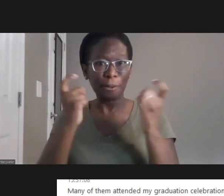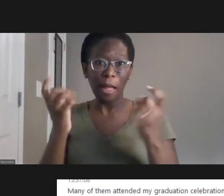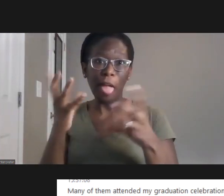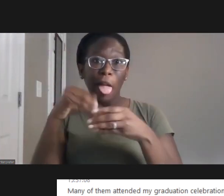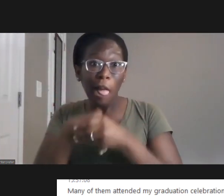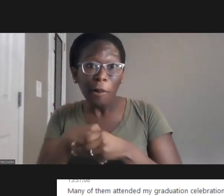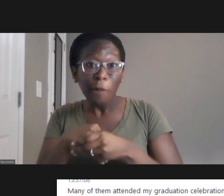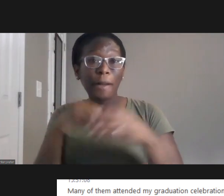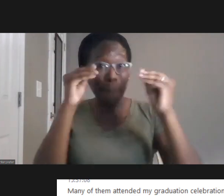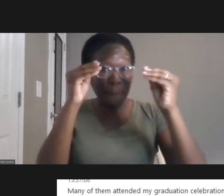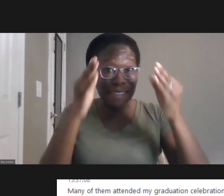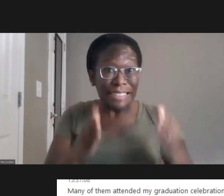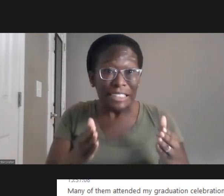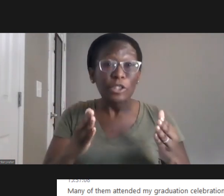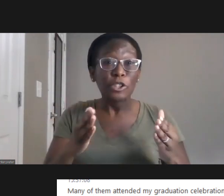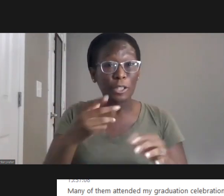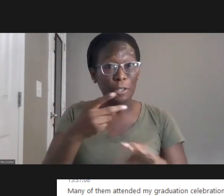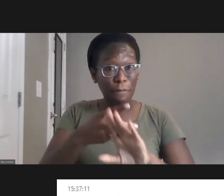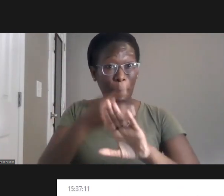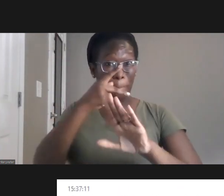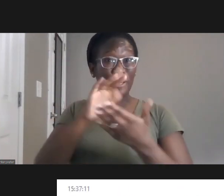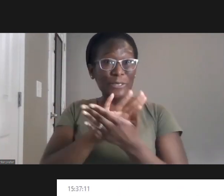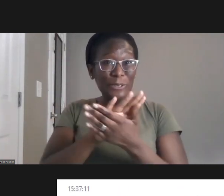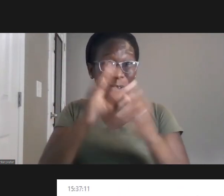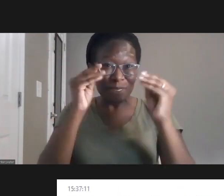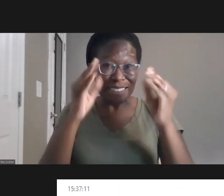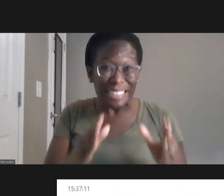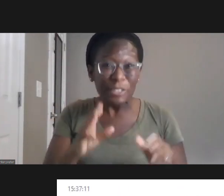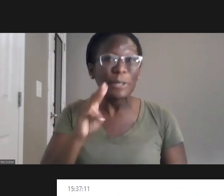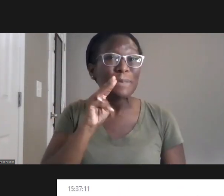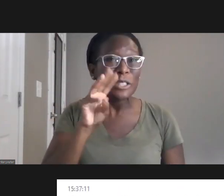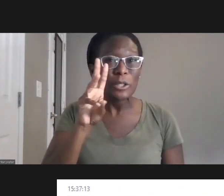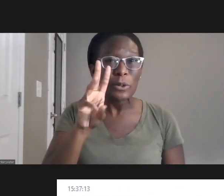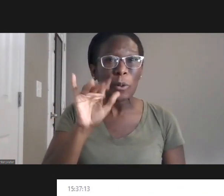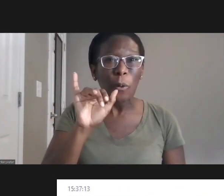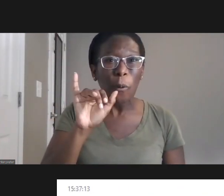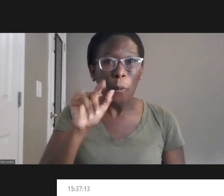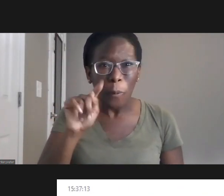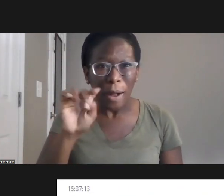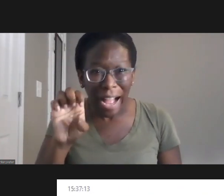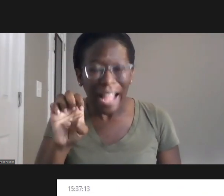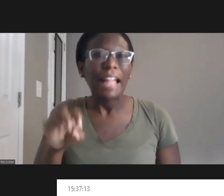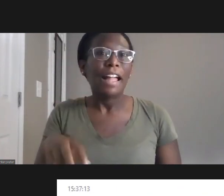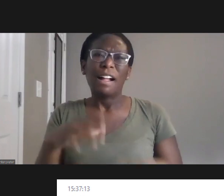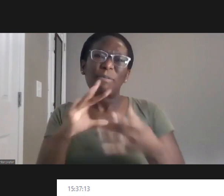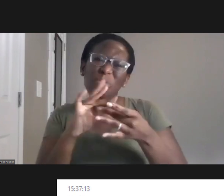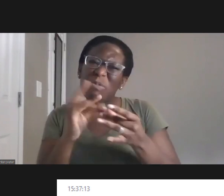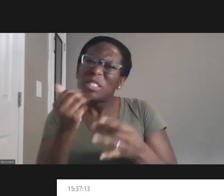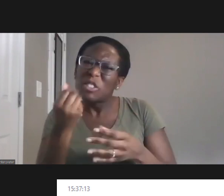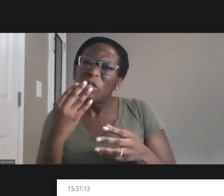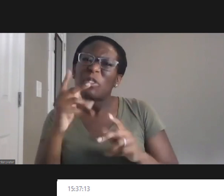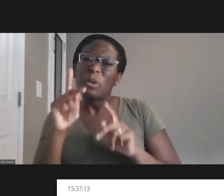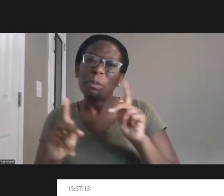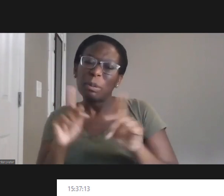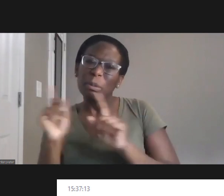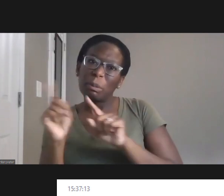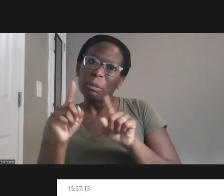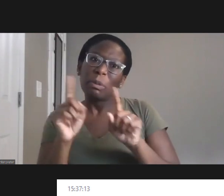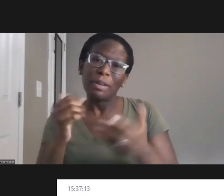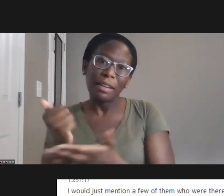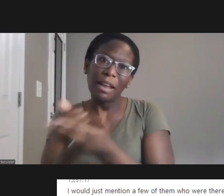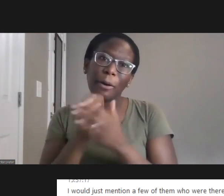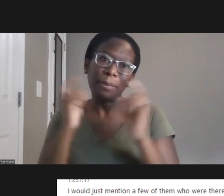in the preschool handicap program. I will just mention a few of them who were there to celebrate my achievements. When I